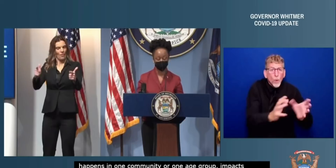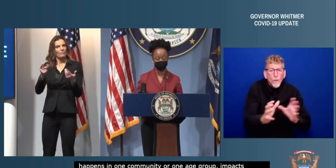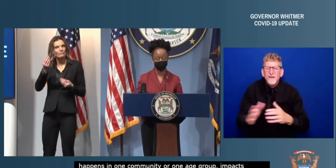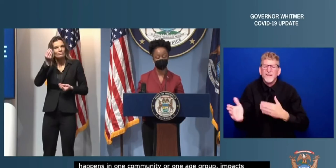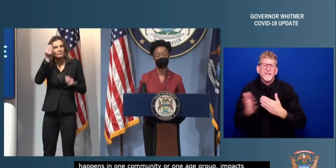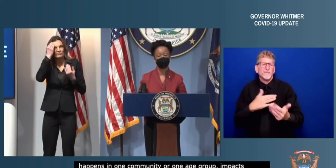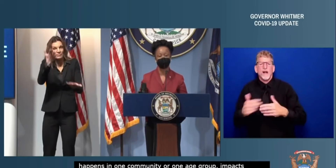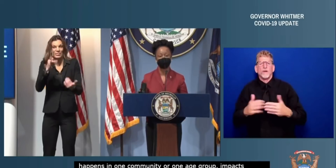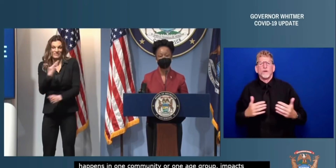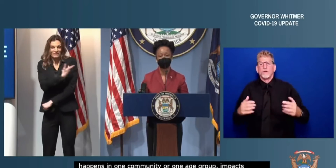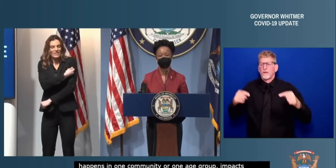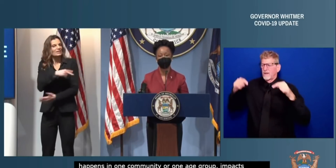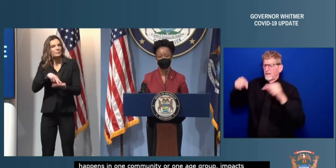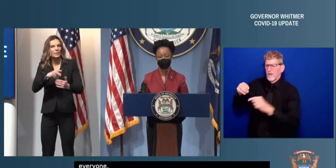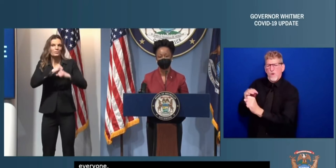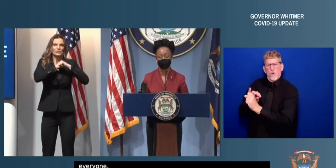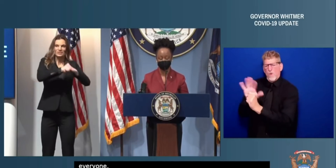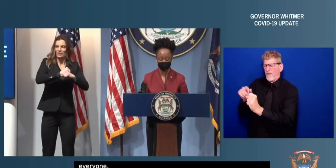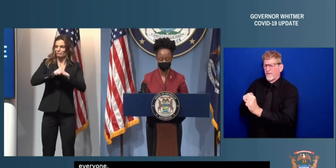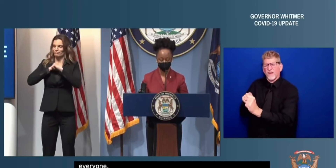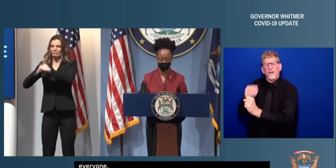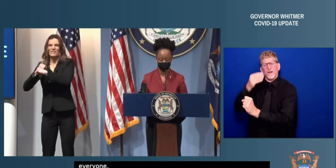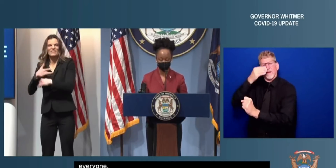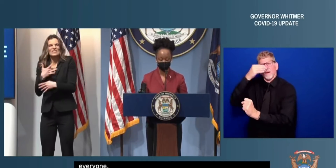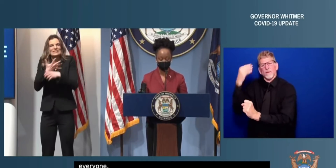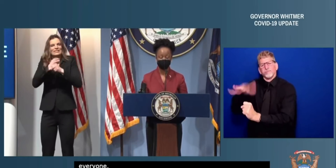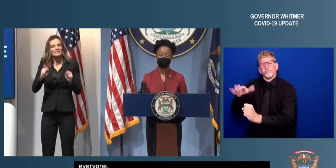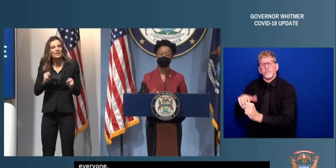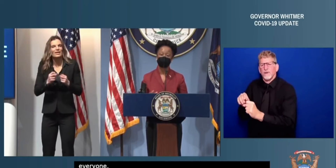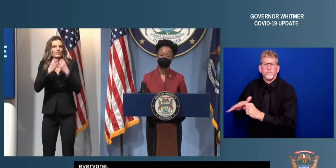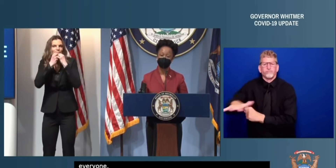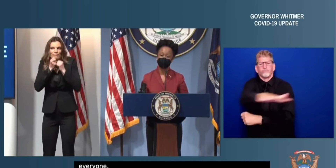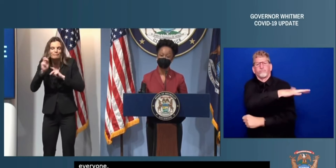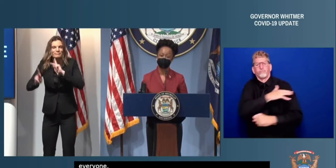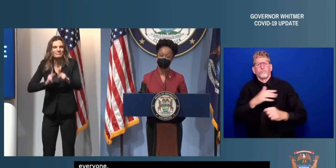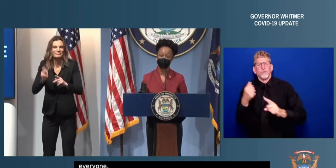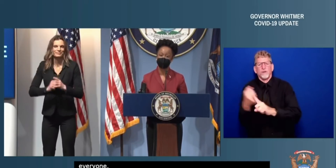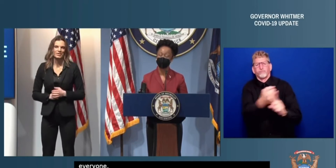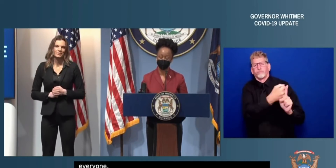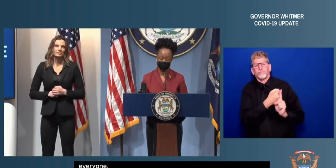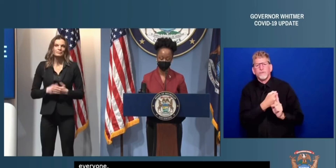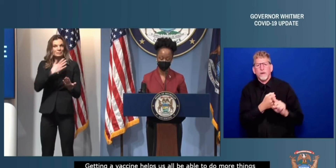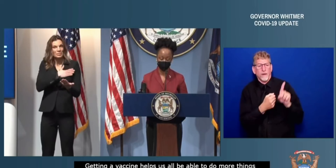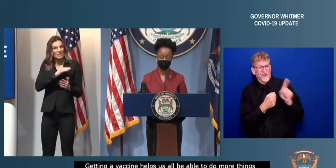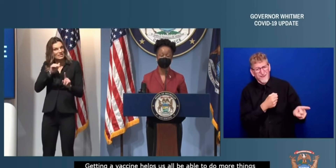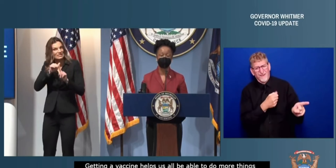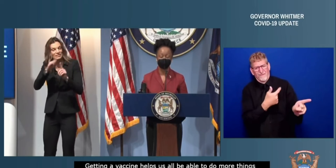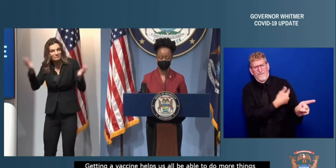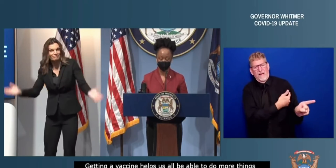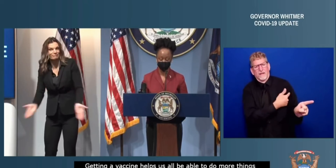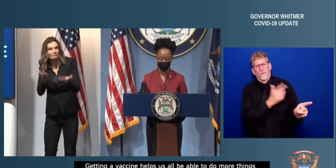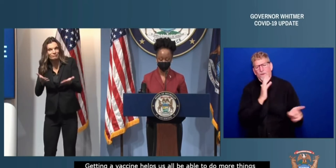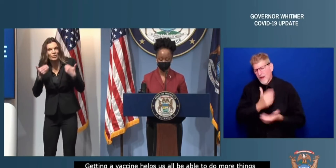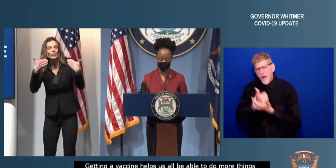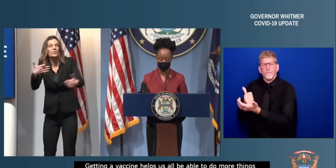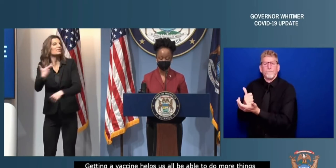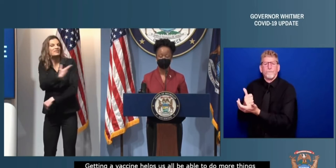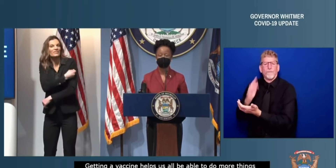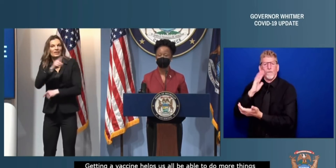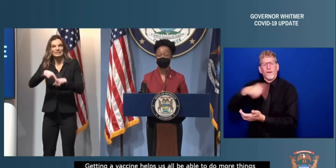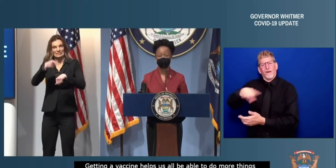all be able to do more things and feel safer. So please, get your vaccine as soon as you are